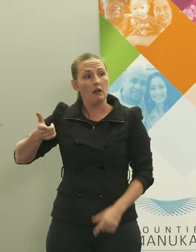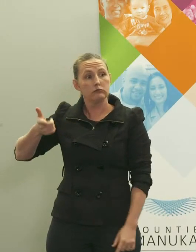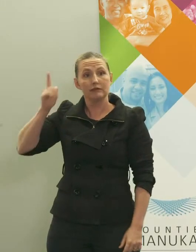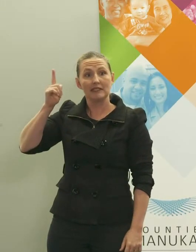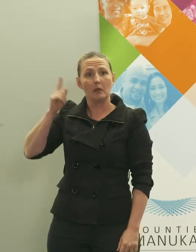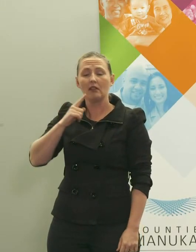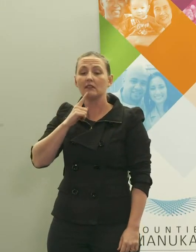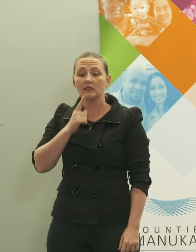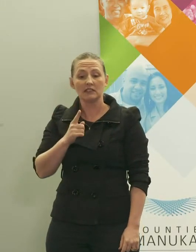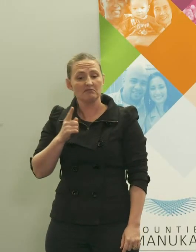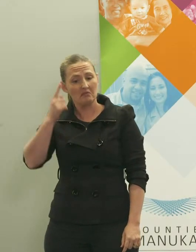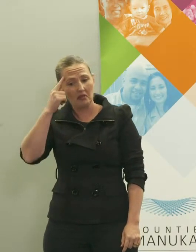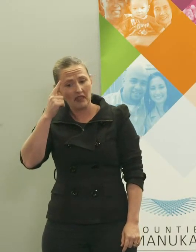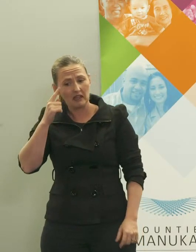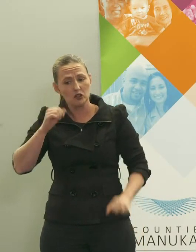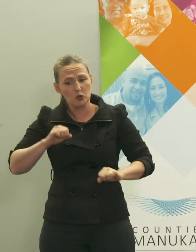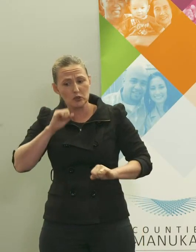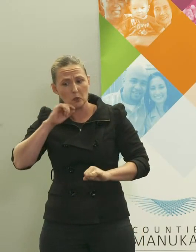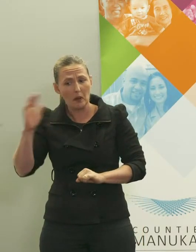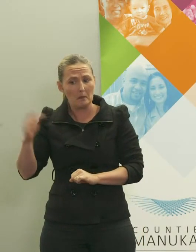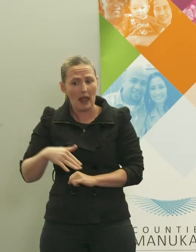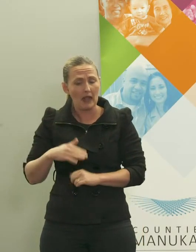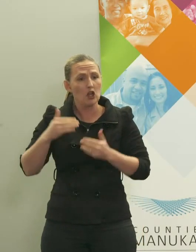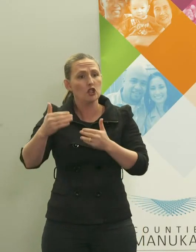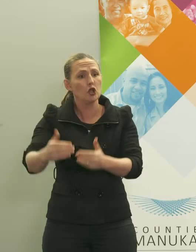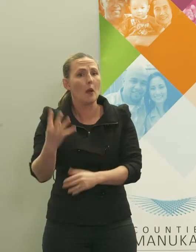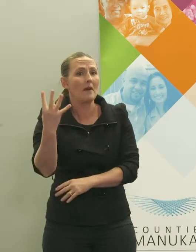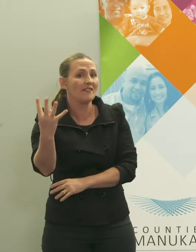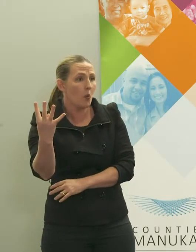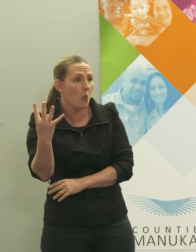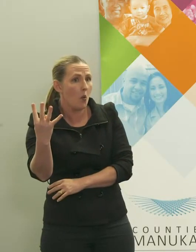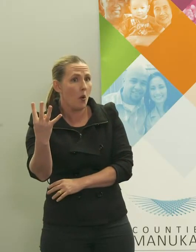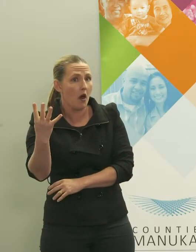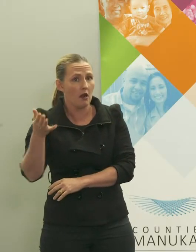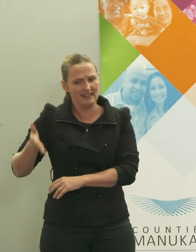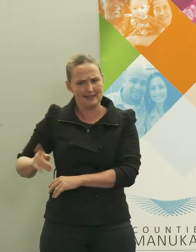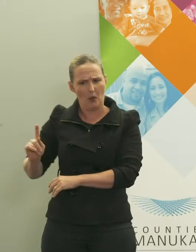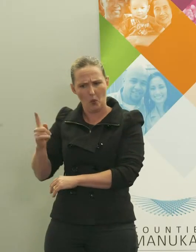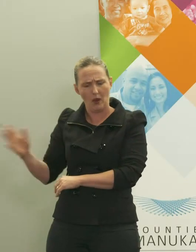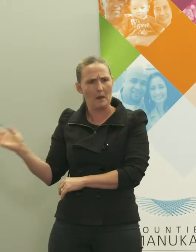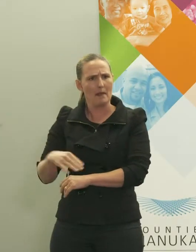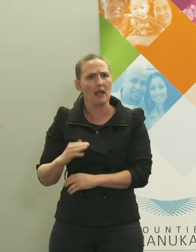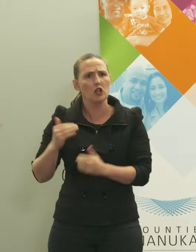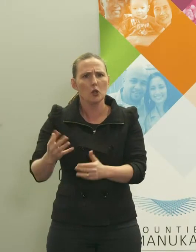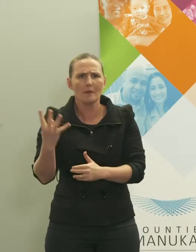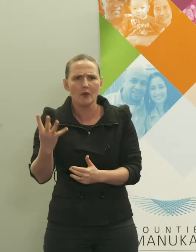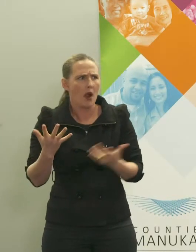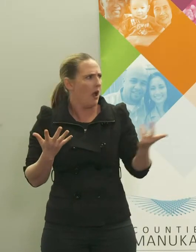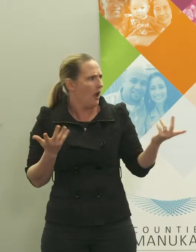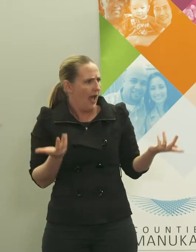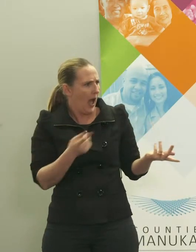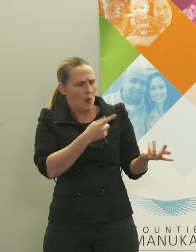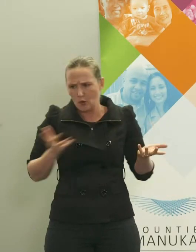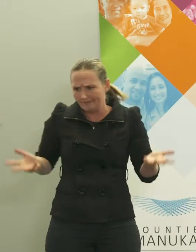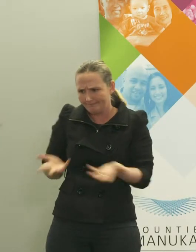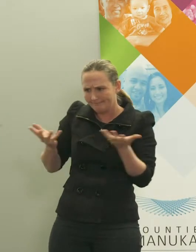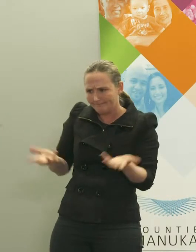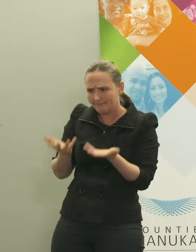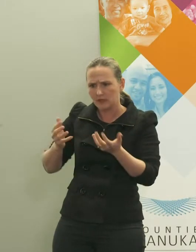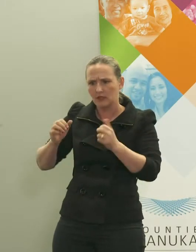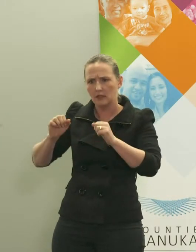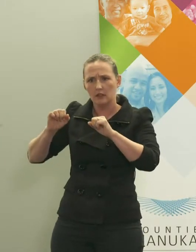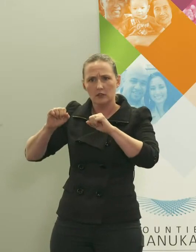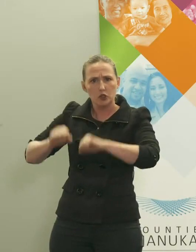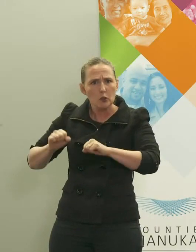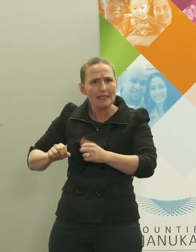maybe until term 4. I mean, what reassurance can you continue to give to parents who are nervous, especially in South Auckland? At alert